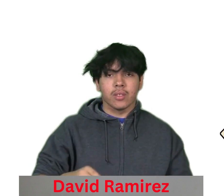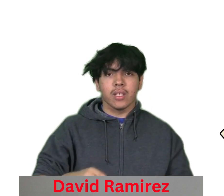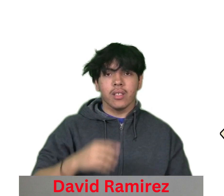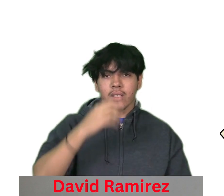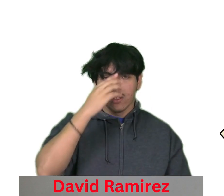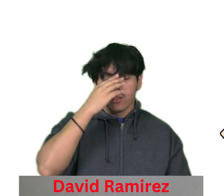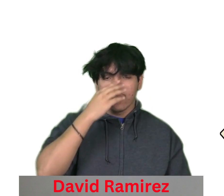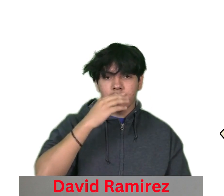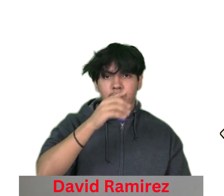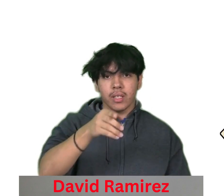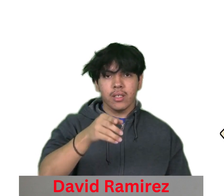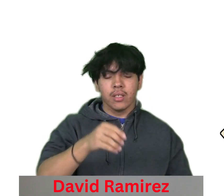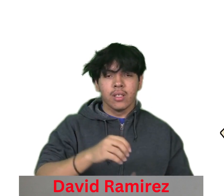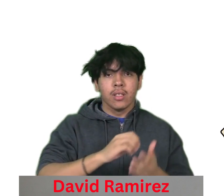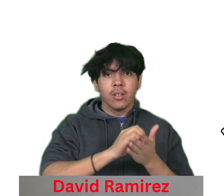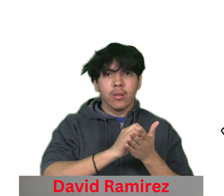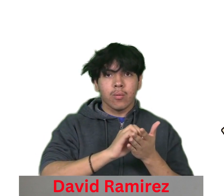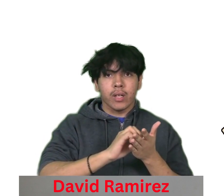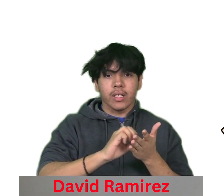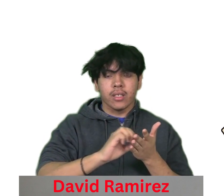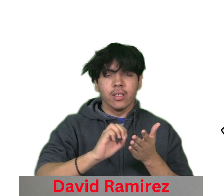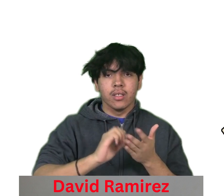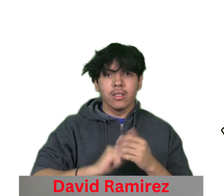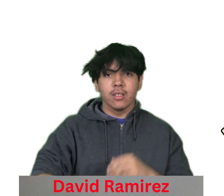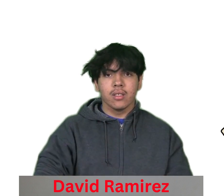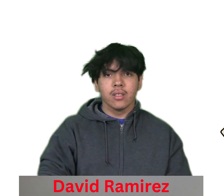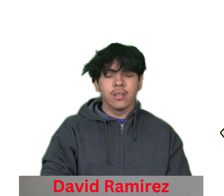again. Do you mind writing?